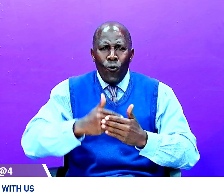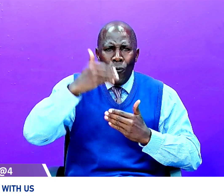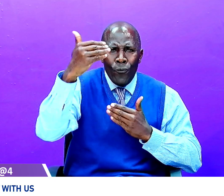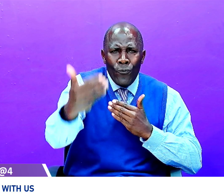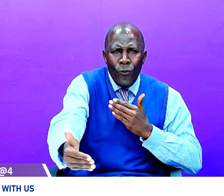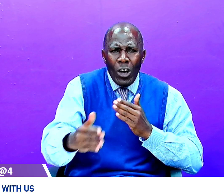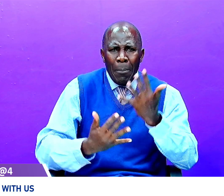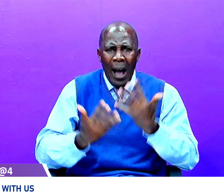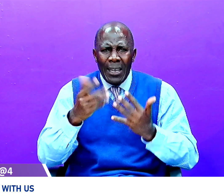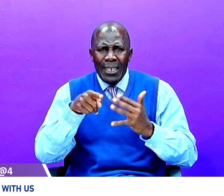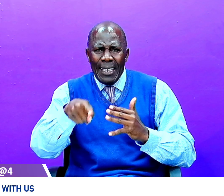And away from that